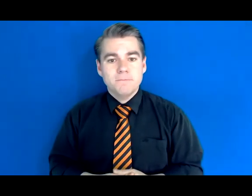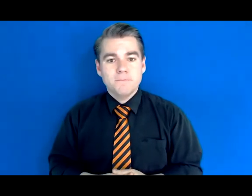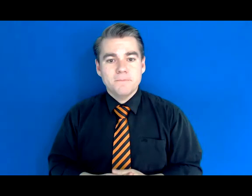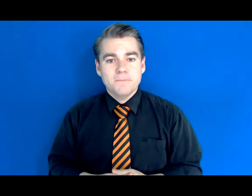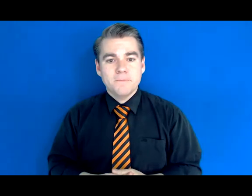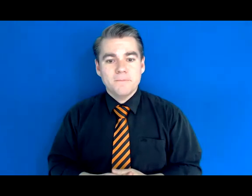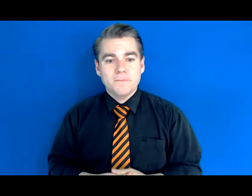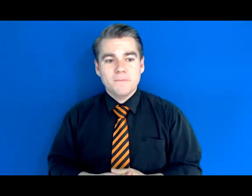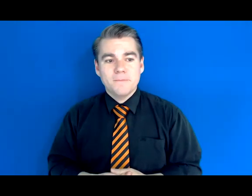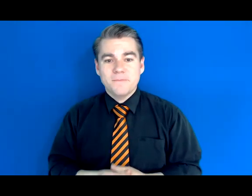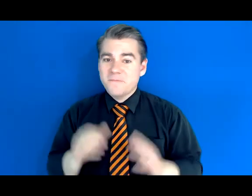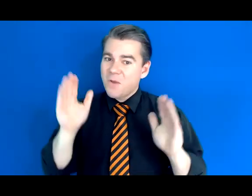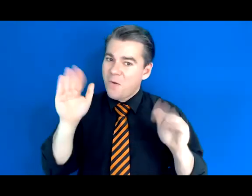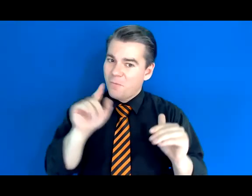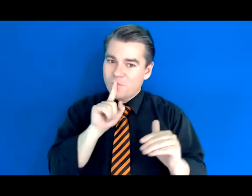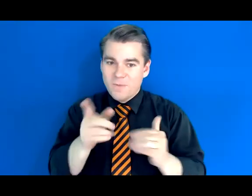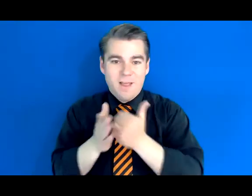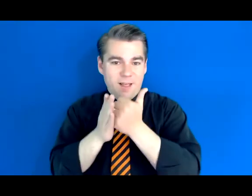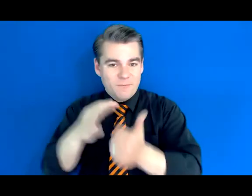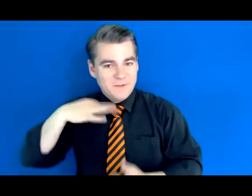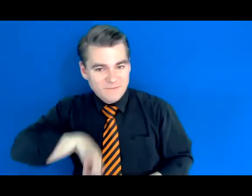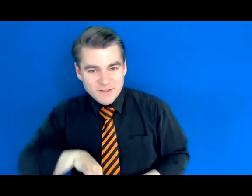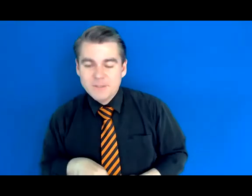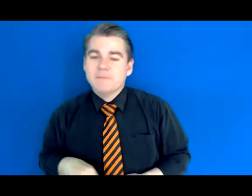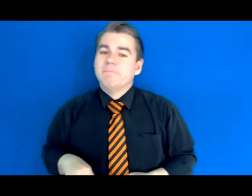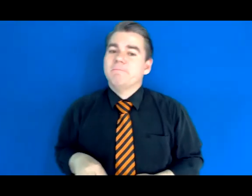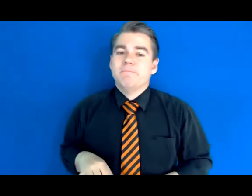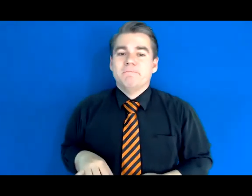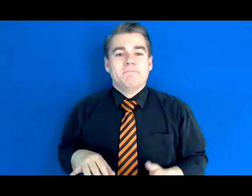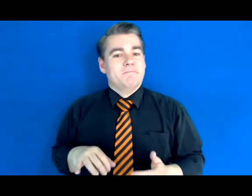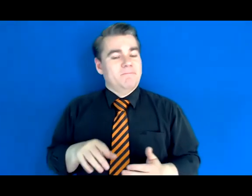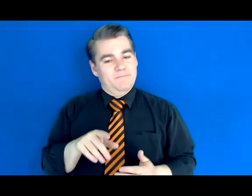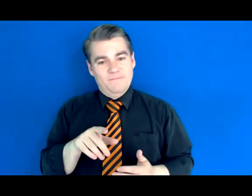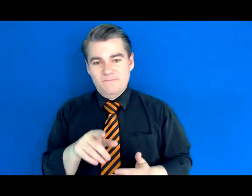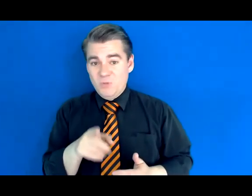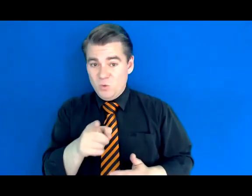I hope this has been helpful. If you have any questions, make sure you contact